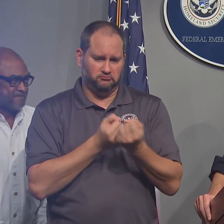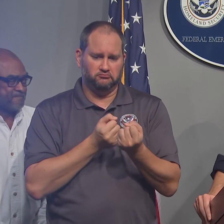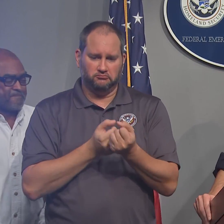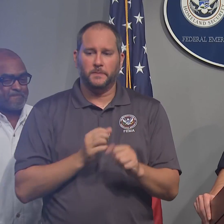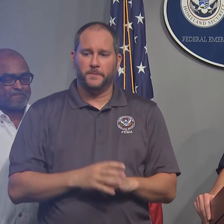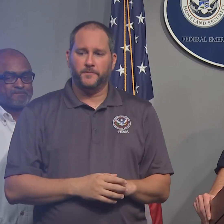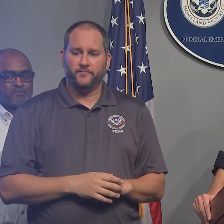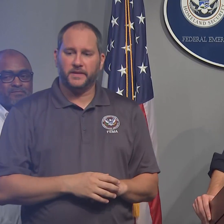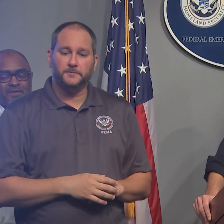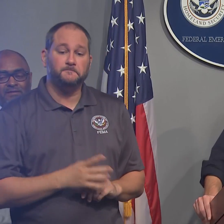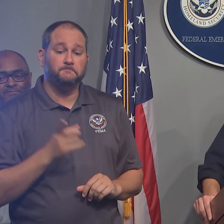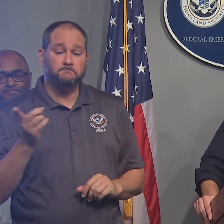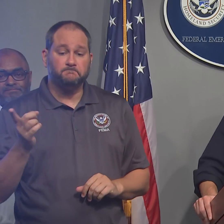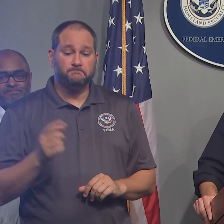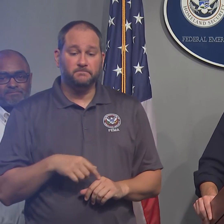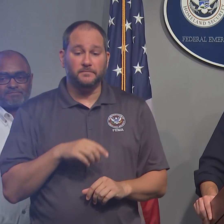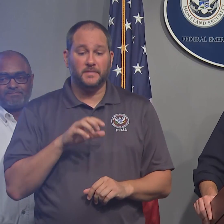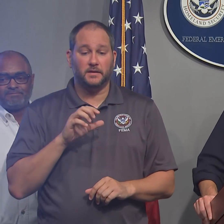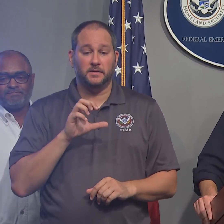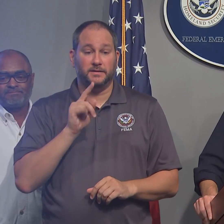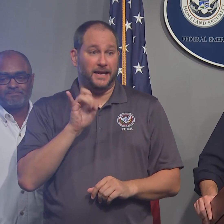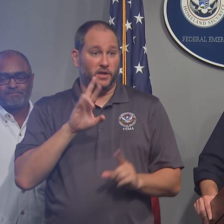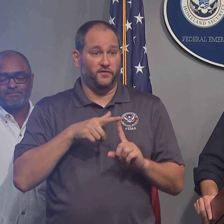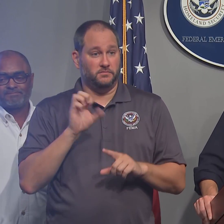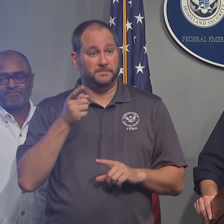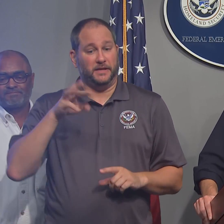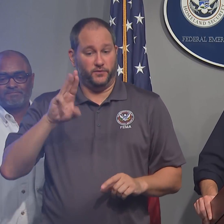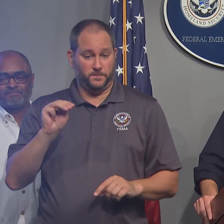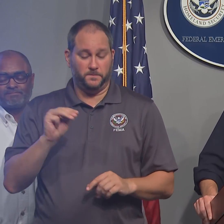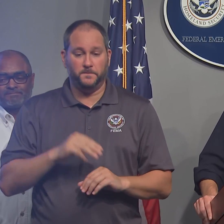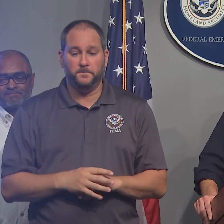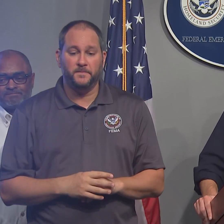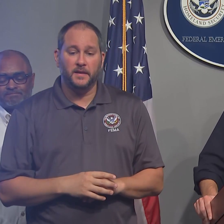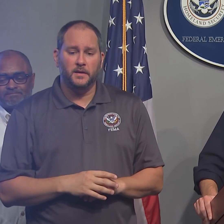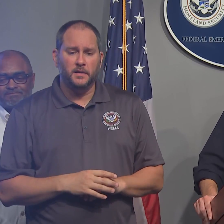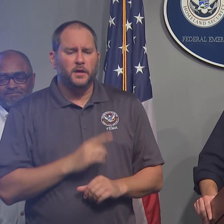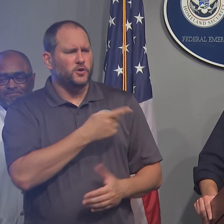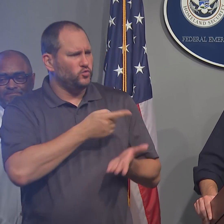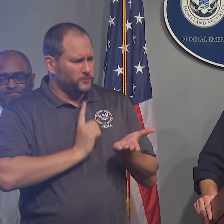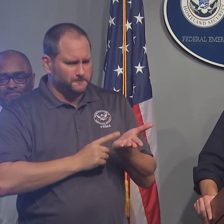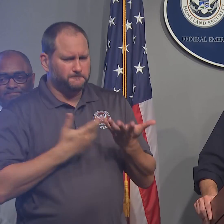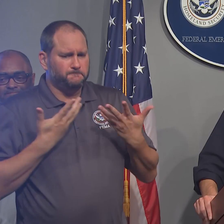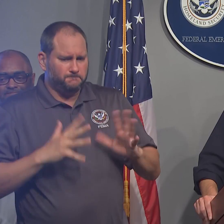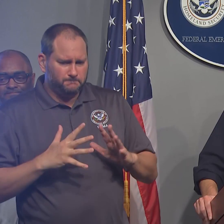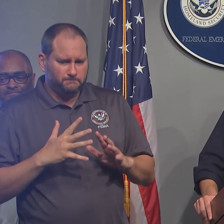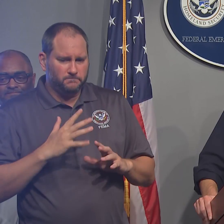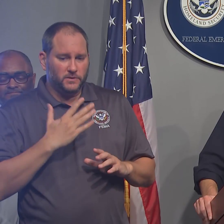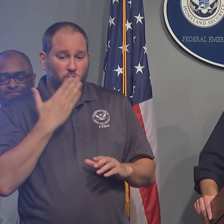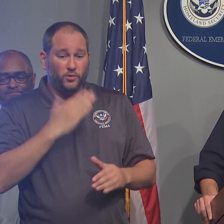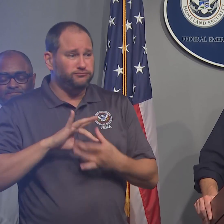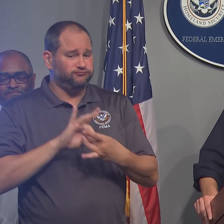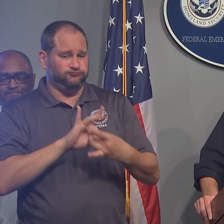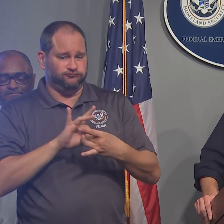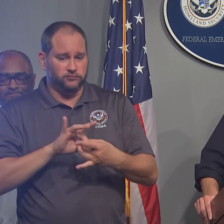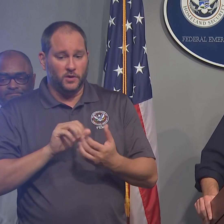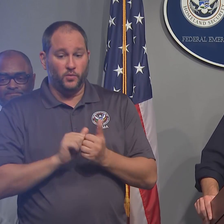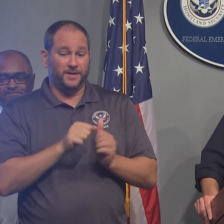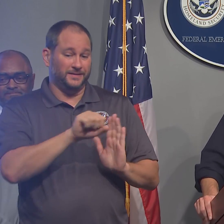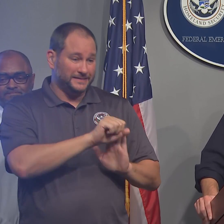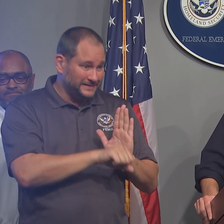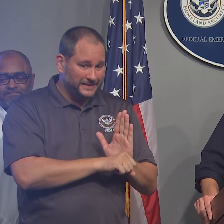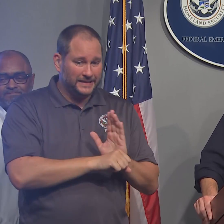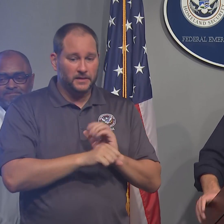Yes, sir. Taylor Populars with Spectrum News. You guys have talked a lot about how well relationships with state and local officials are, especially in